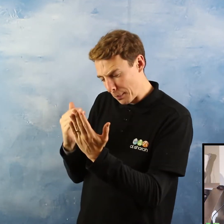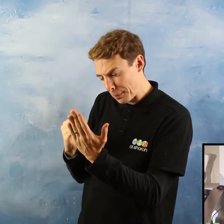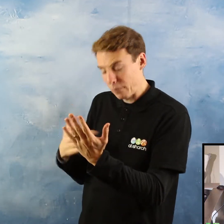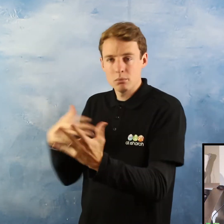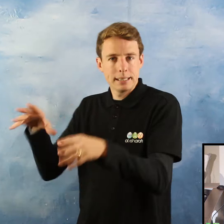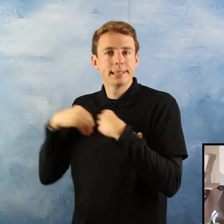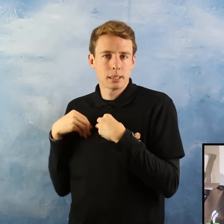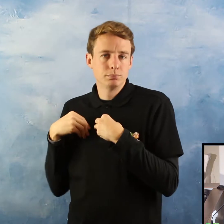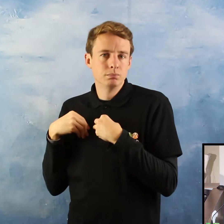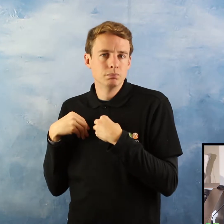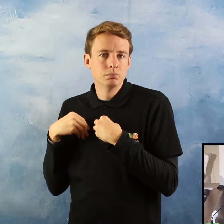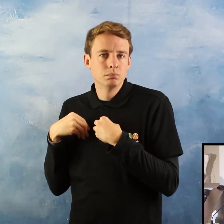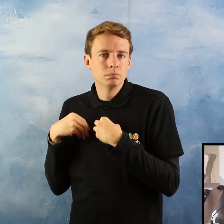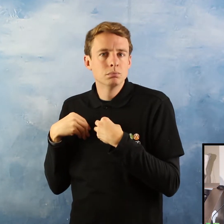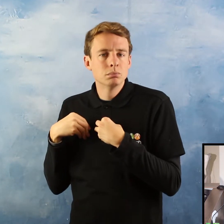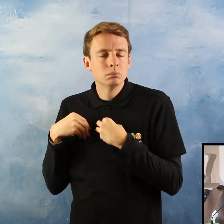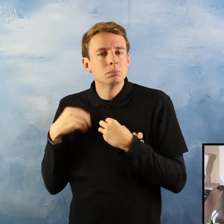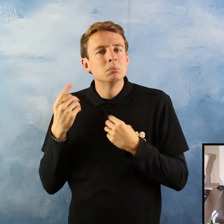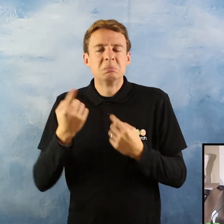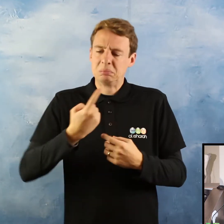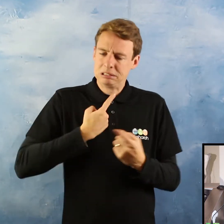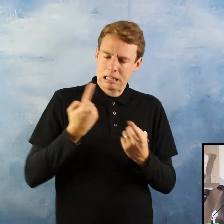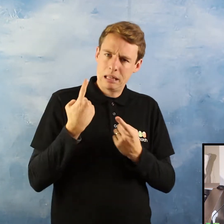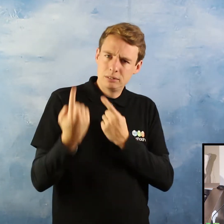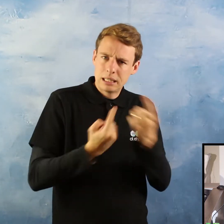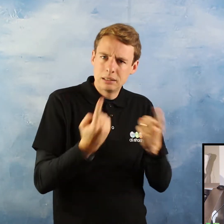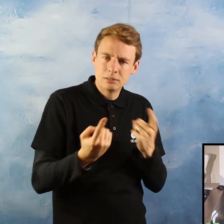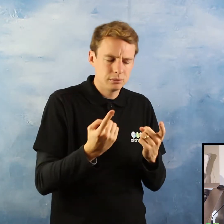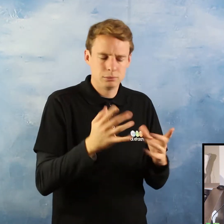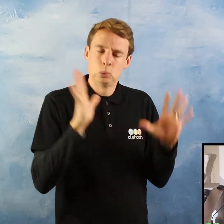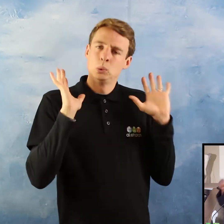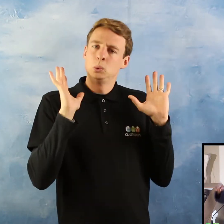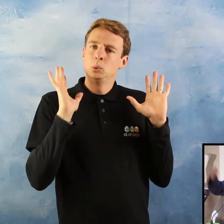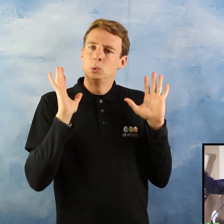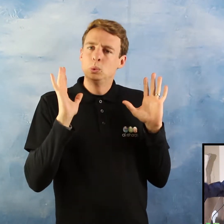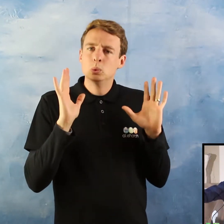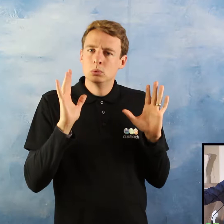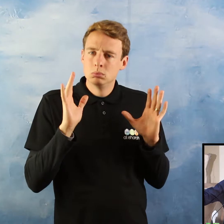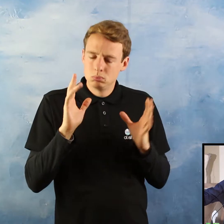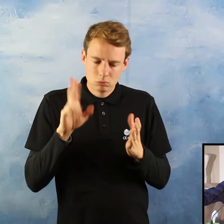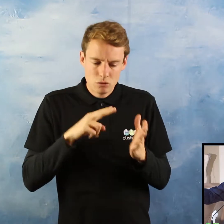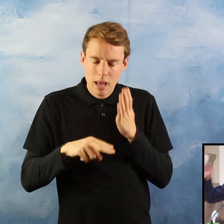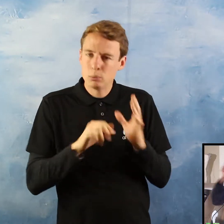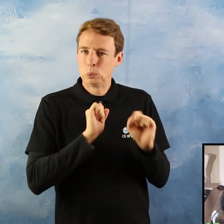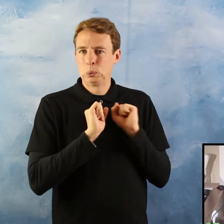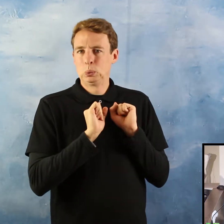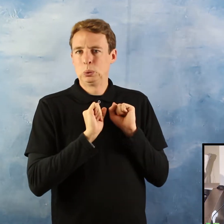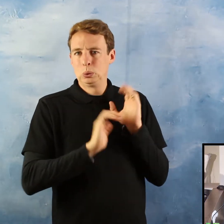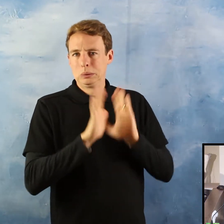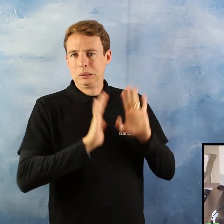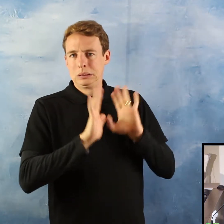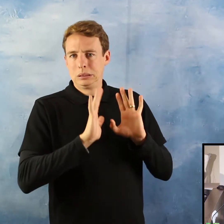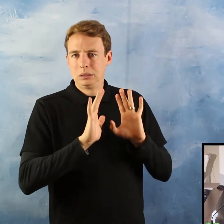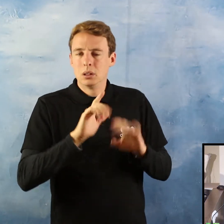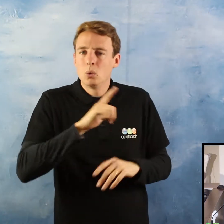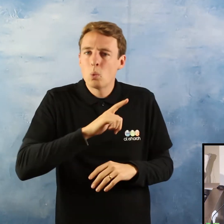abandon, we don't go near. Because if not today, tomorrow or day after, scientists will